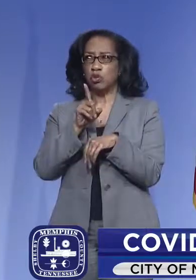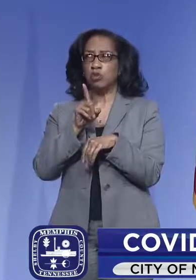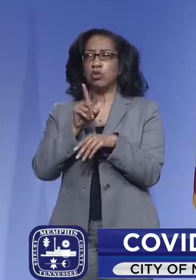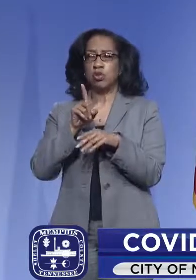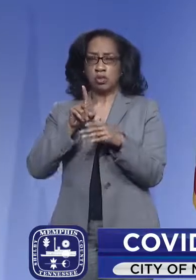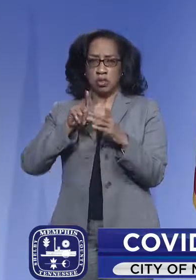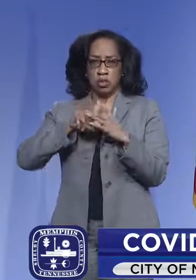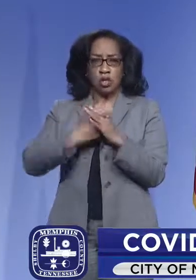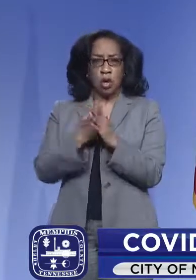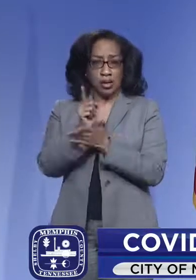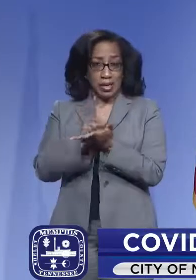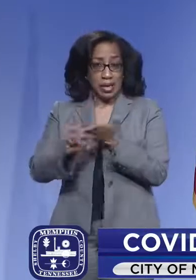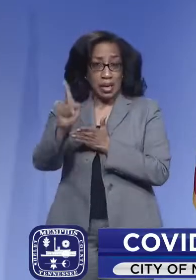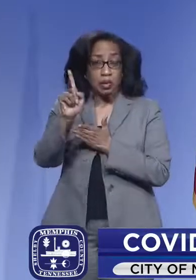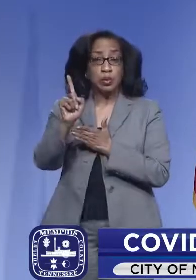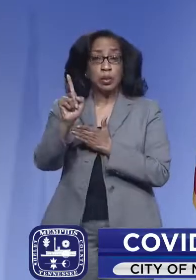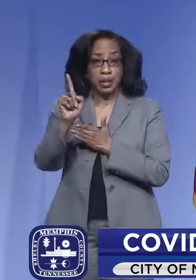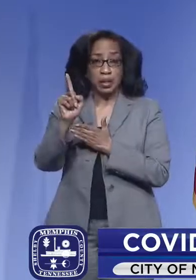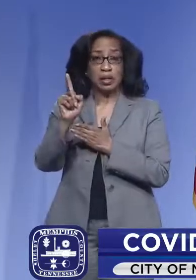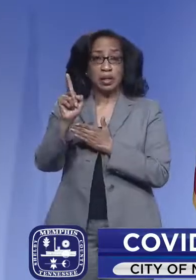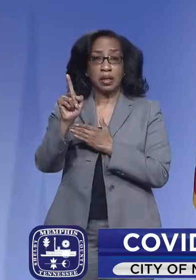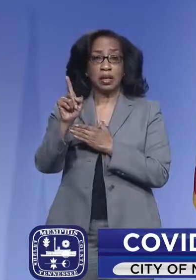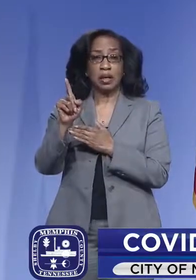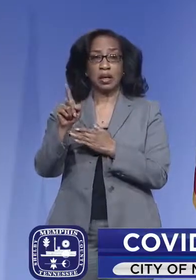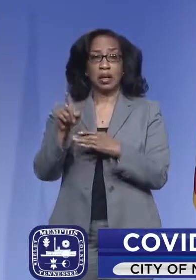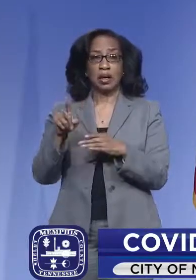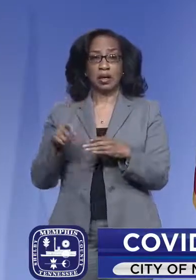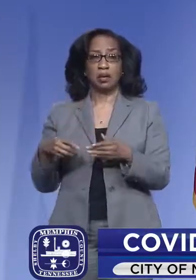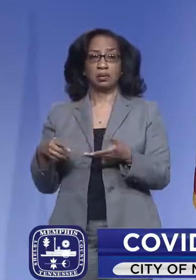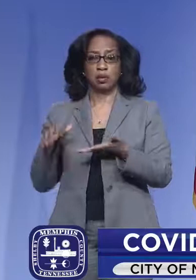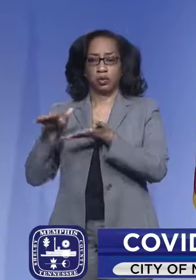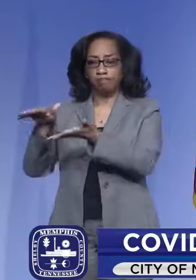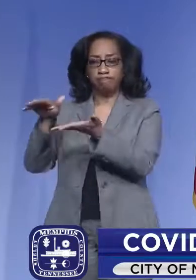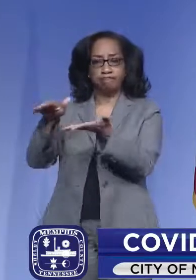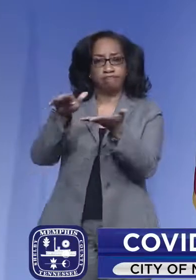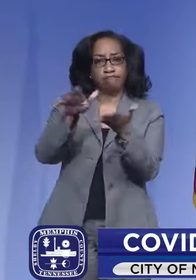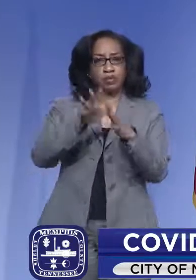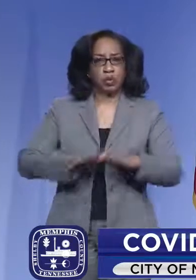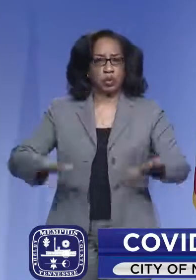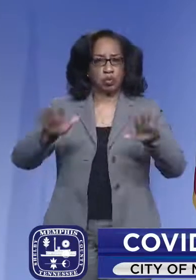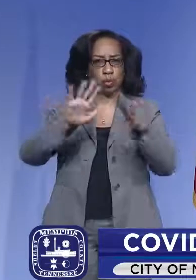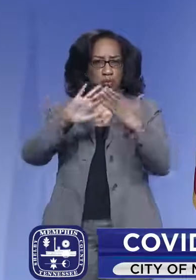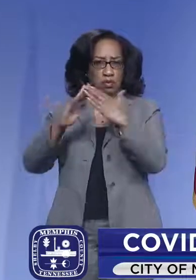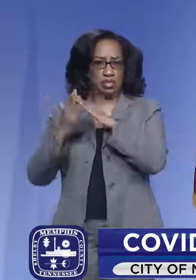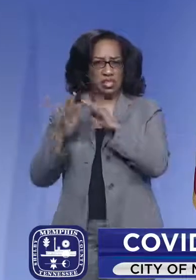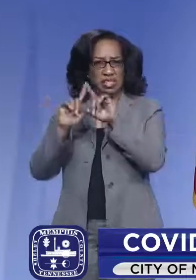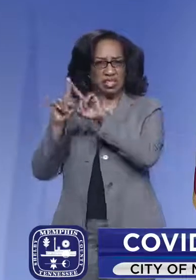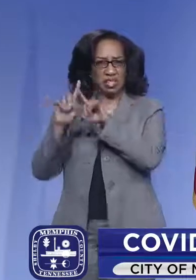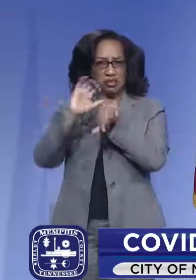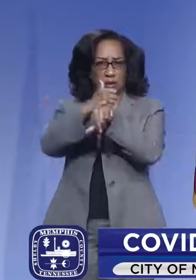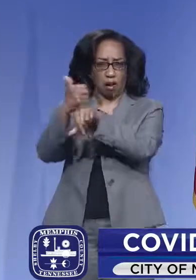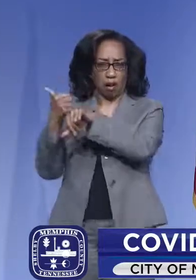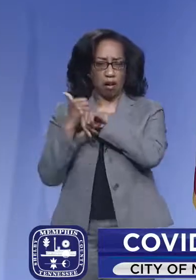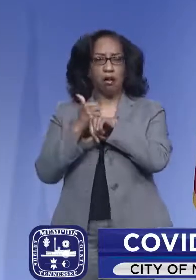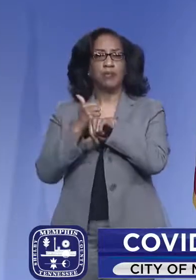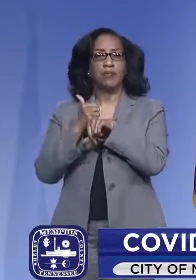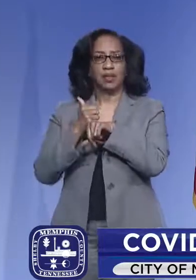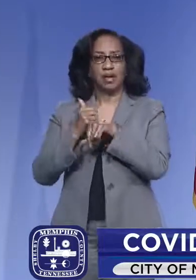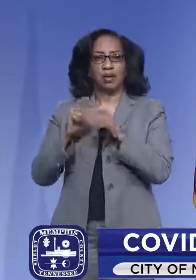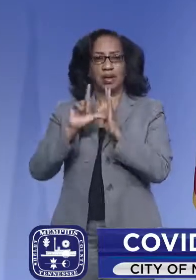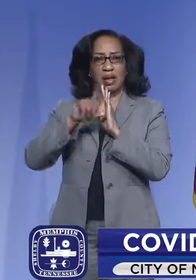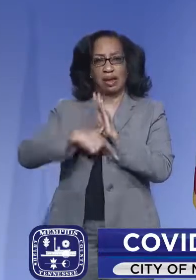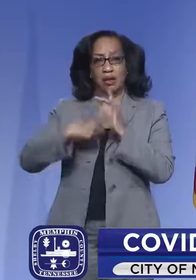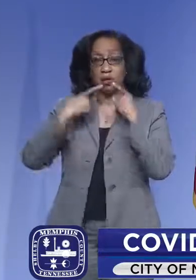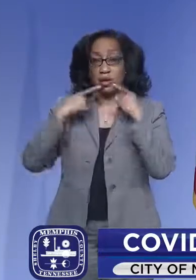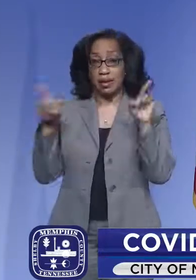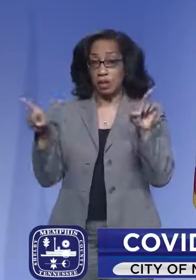be regularly available, and we'll rotate around the city, so look for an announcement about where that might be. And then later this week, if there is an opportunity, we will